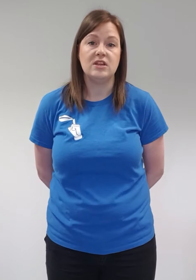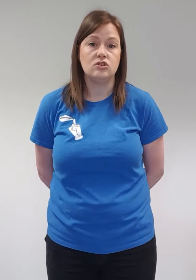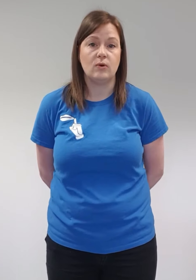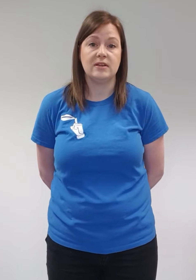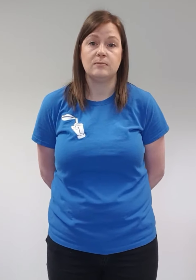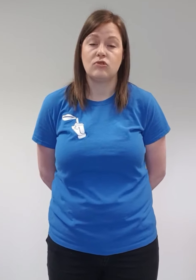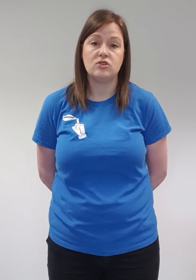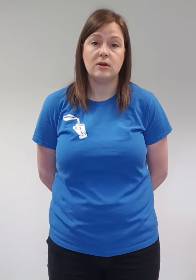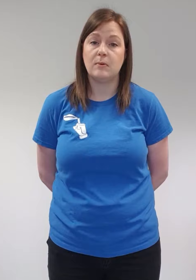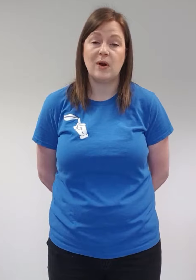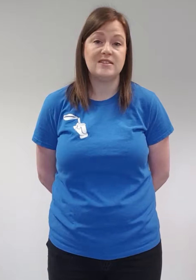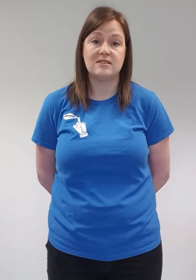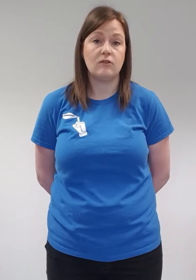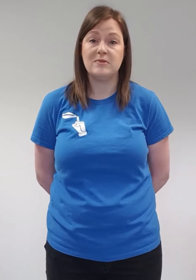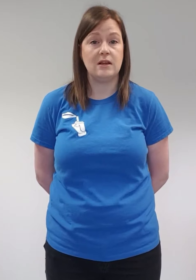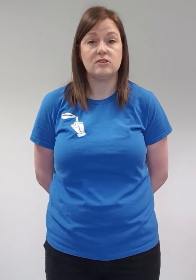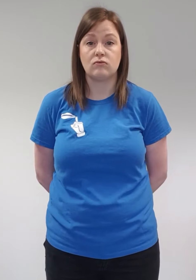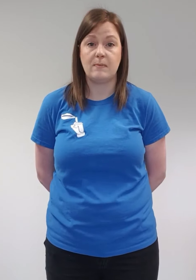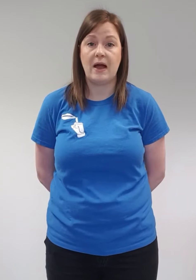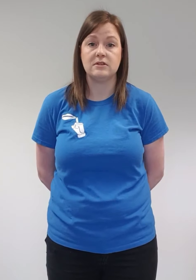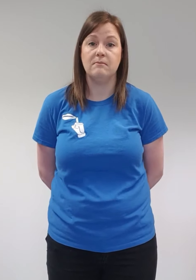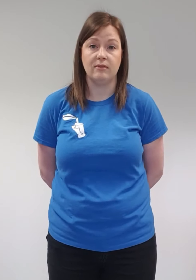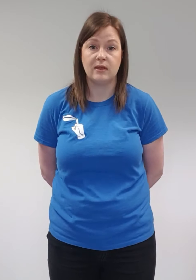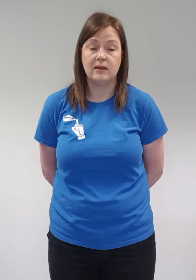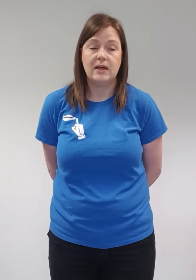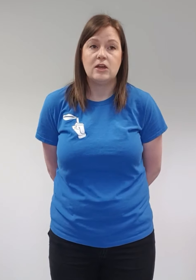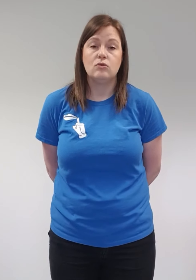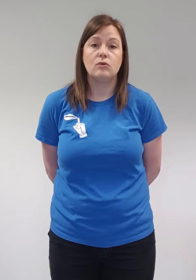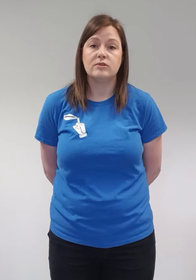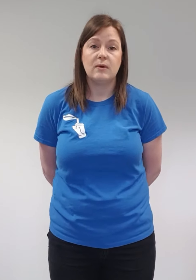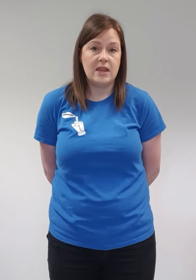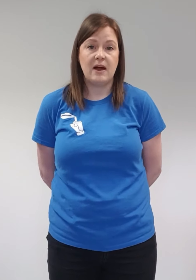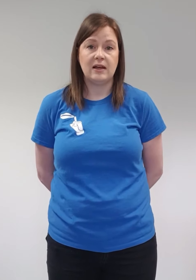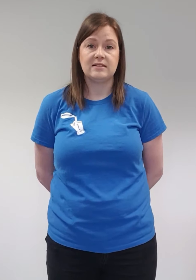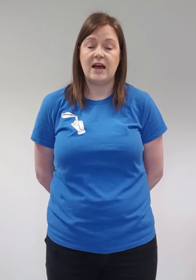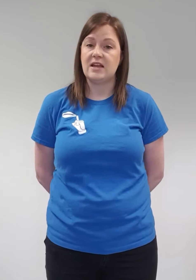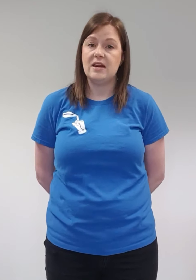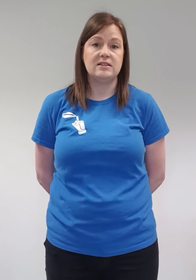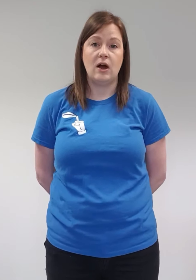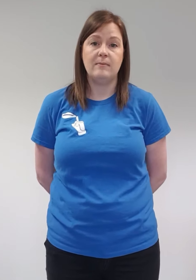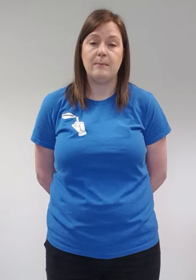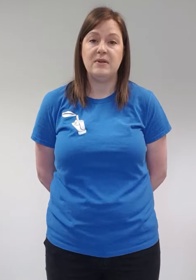to join a subscription, but prices start from as little as £3 a month. You can also email us at any time at